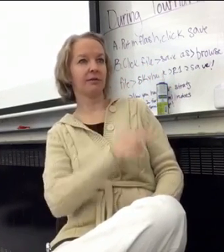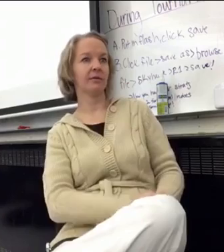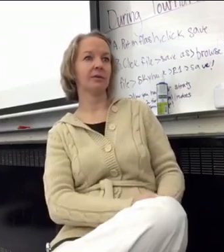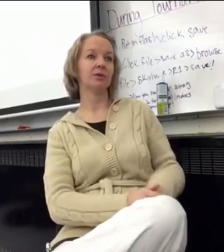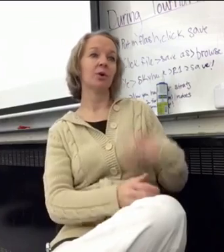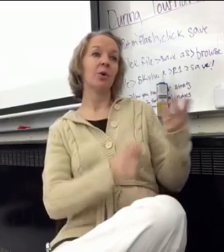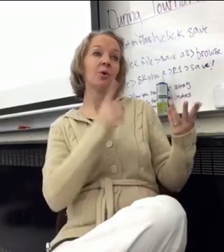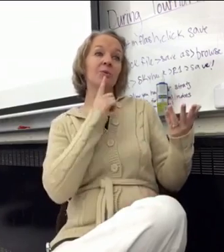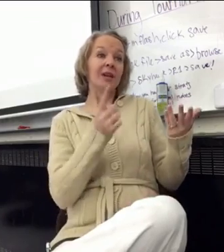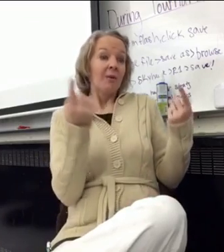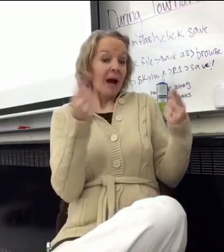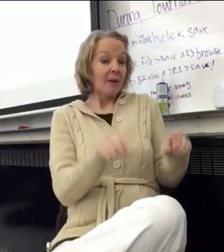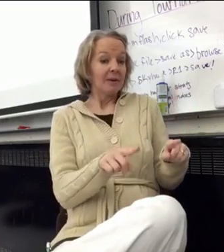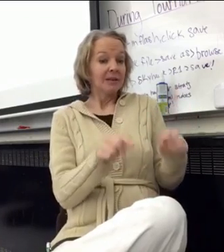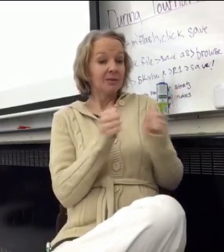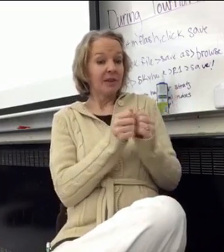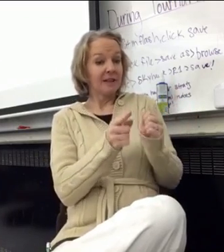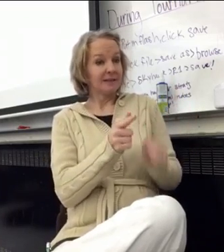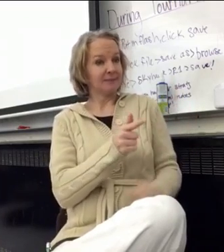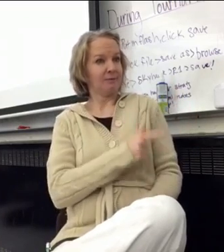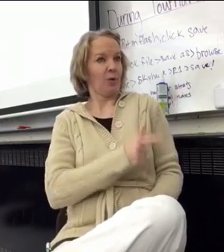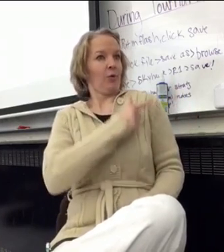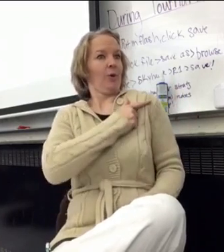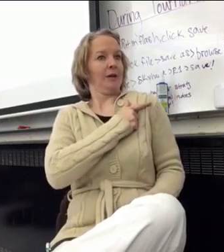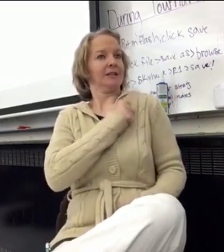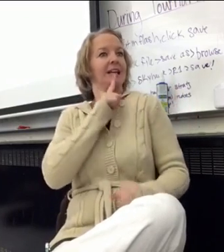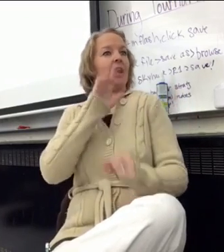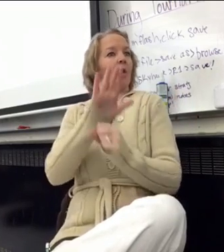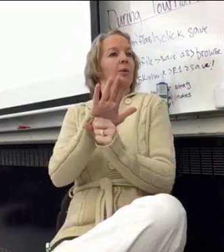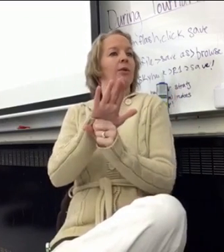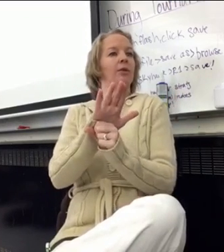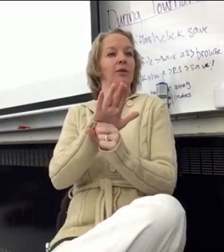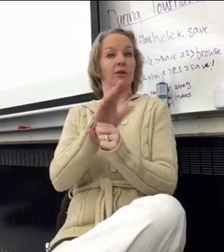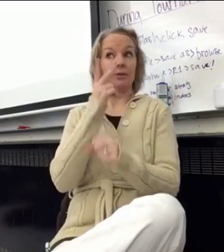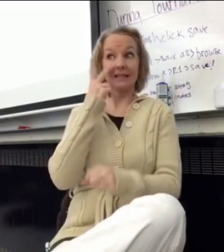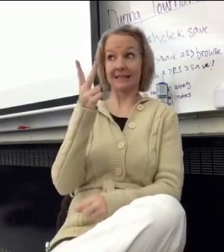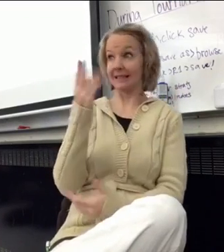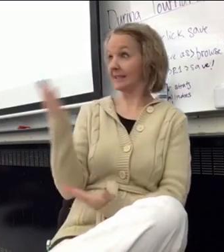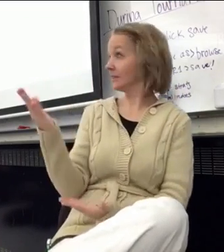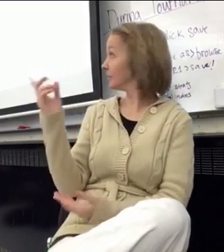Basically what's going to happen is with this loyalty oath, which you can see right here,